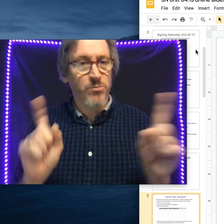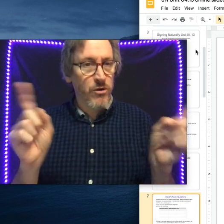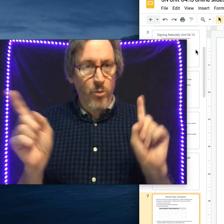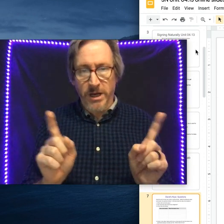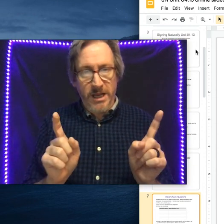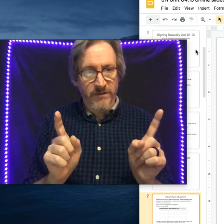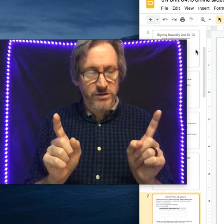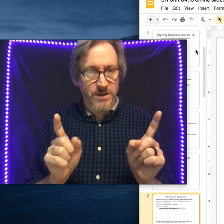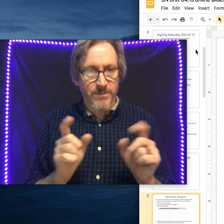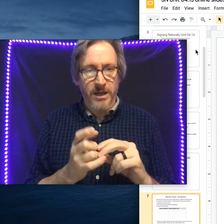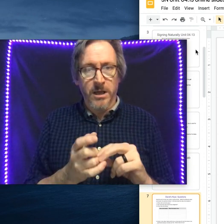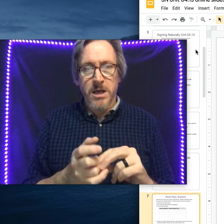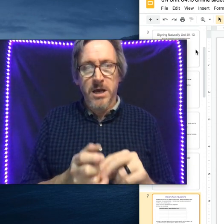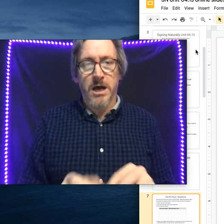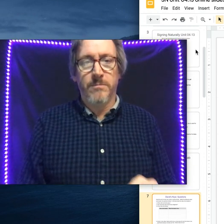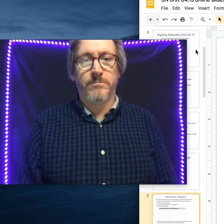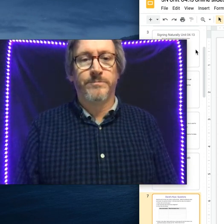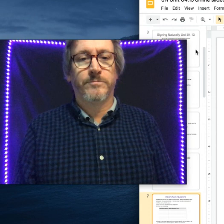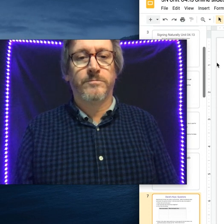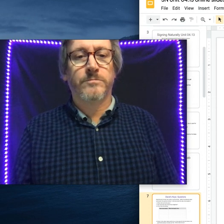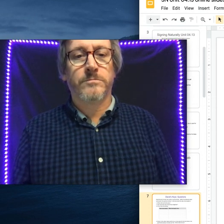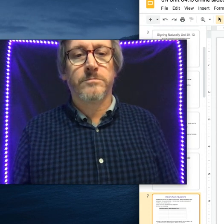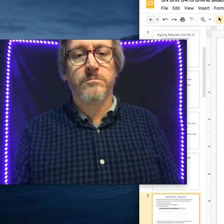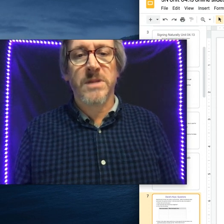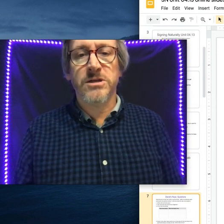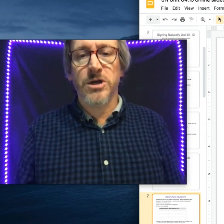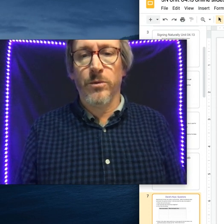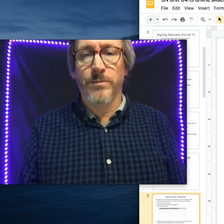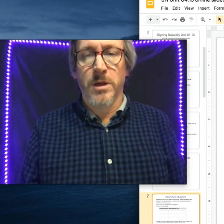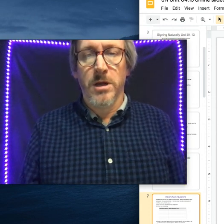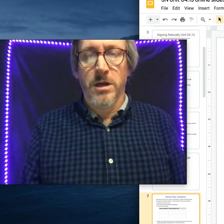he has more than one key for something.